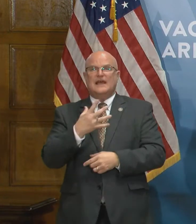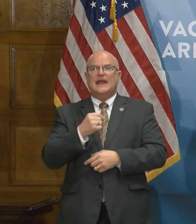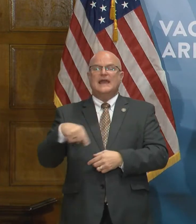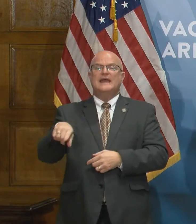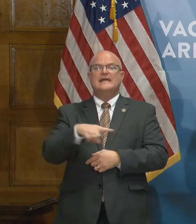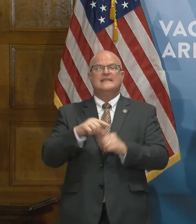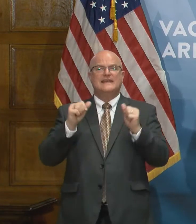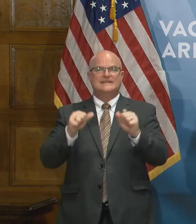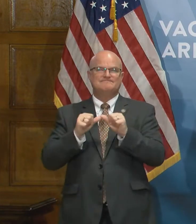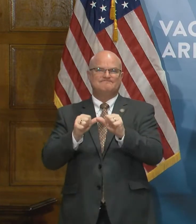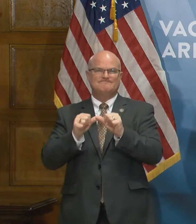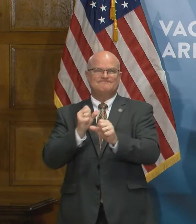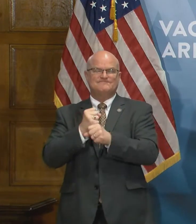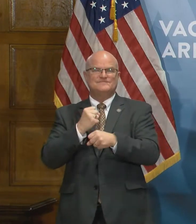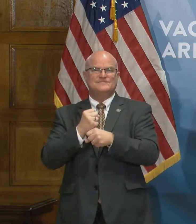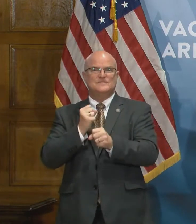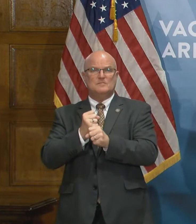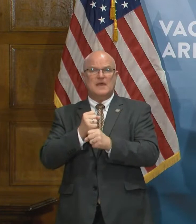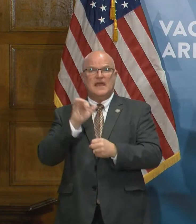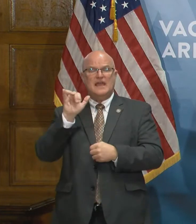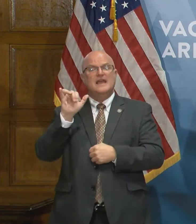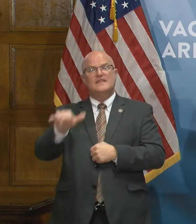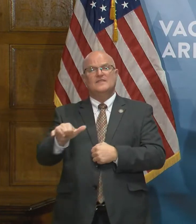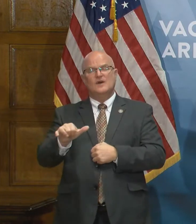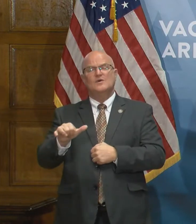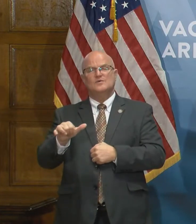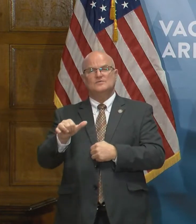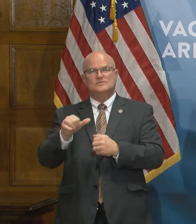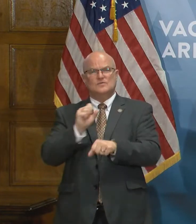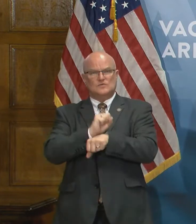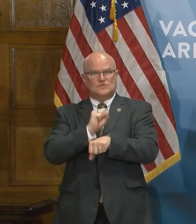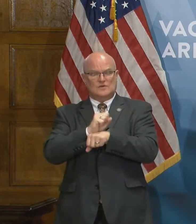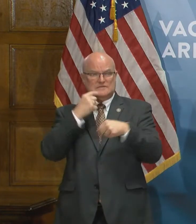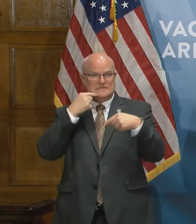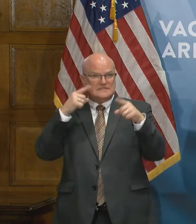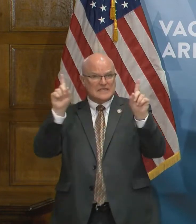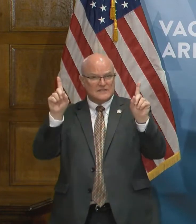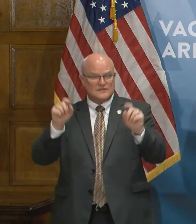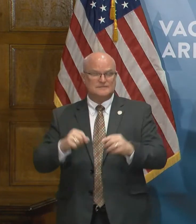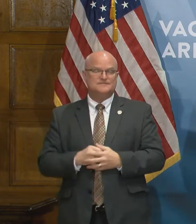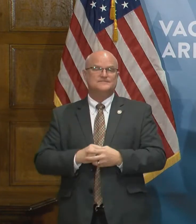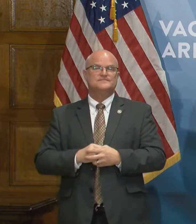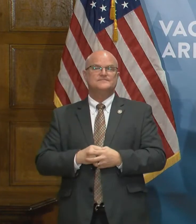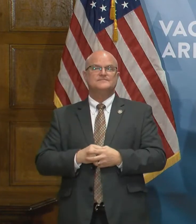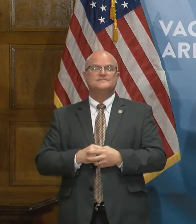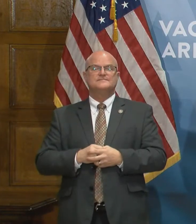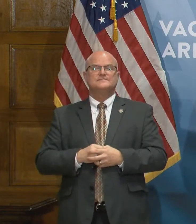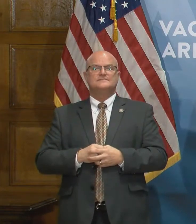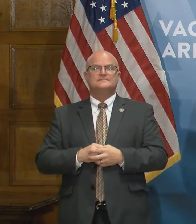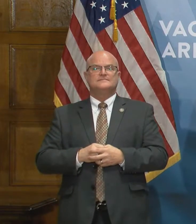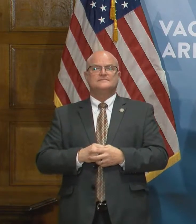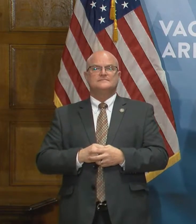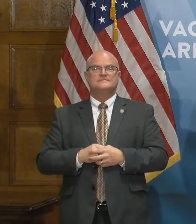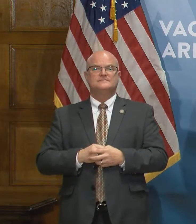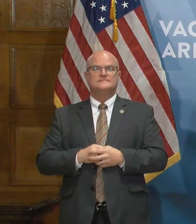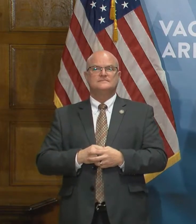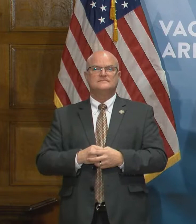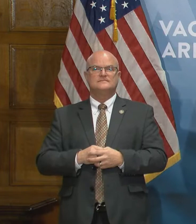that they can continue to make those mitigating efforts. And